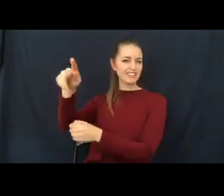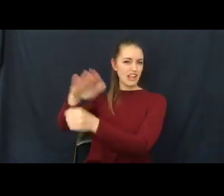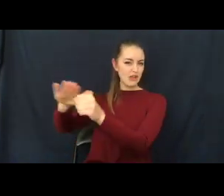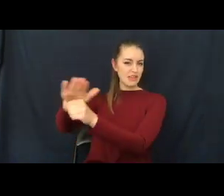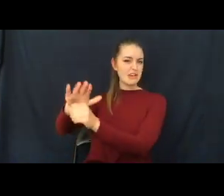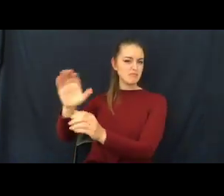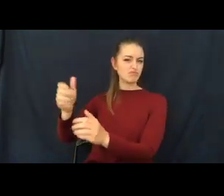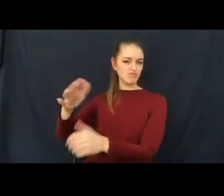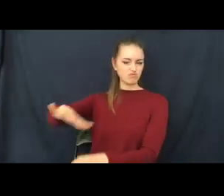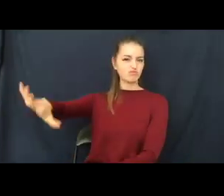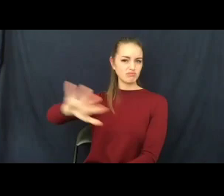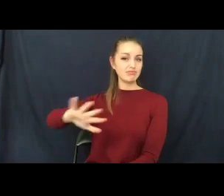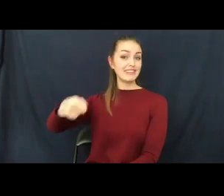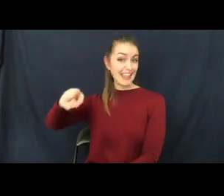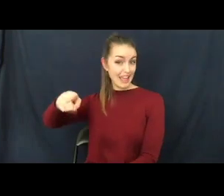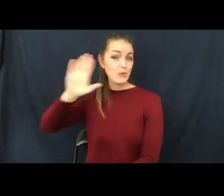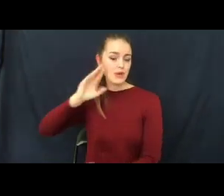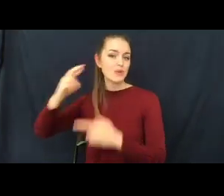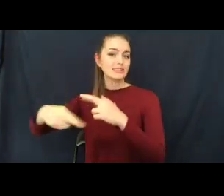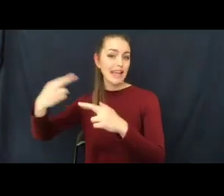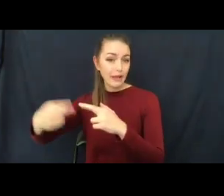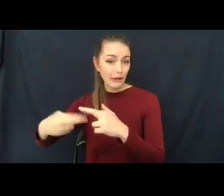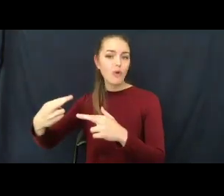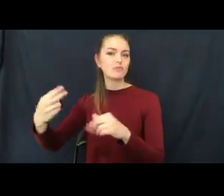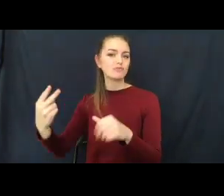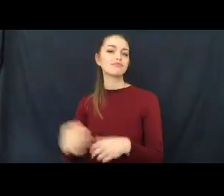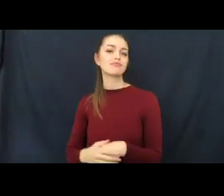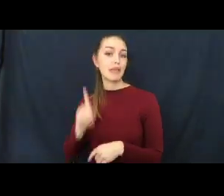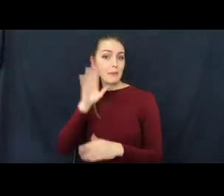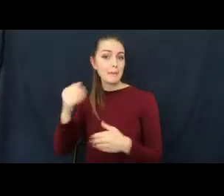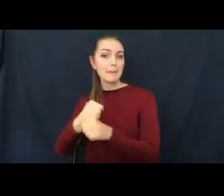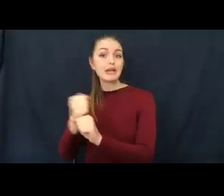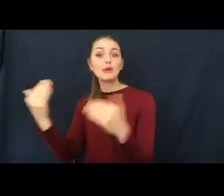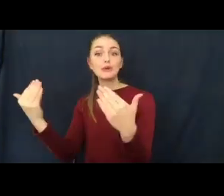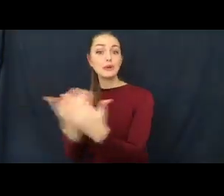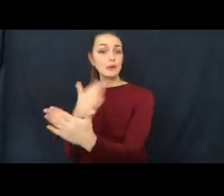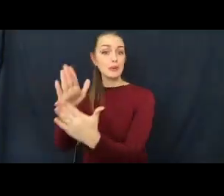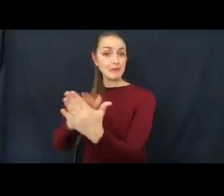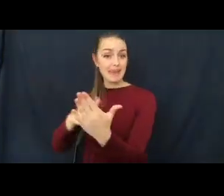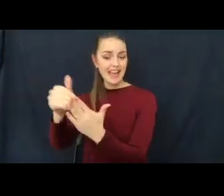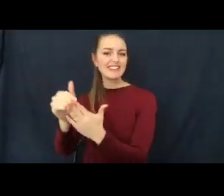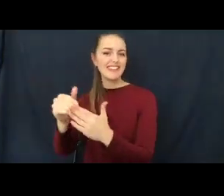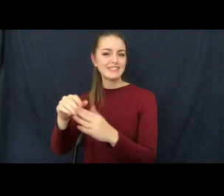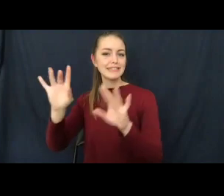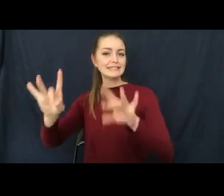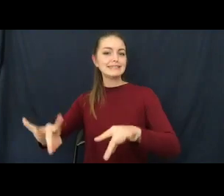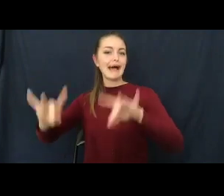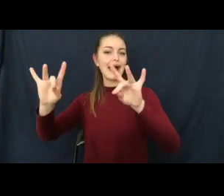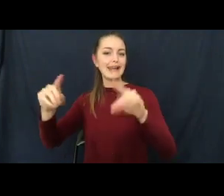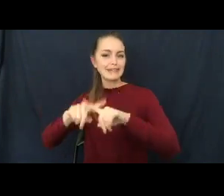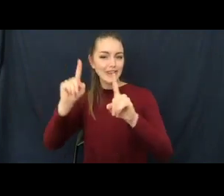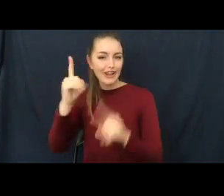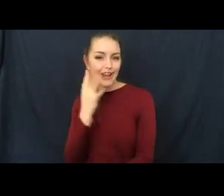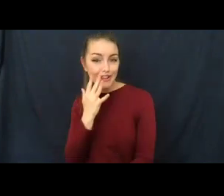gets recycled and refined, and they make new paint. They dye it different colors, and we actually sell